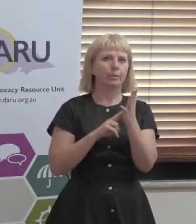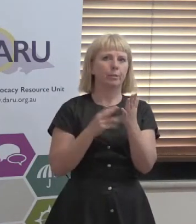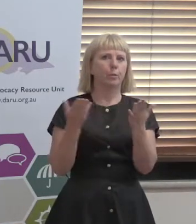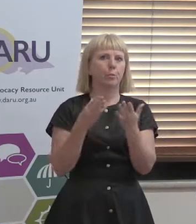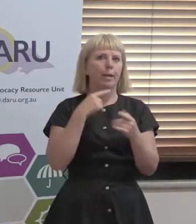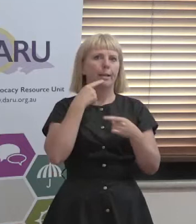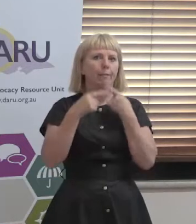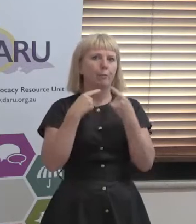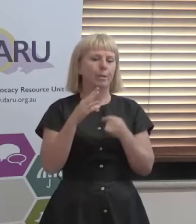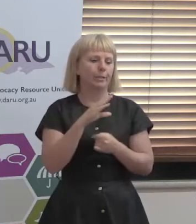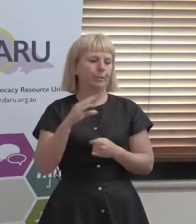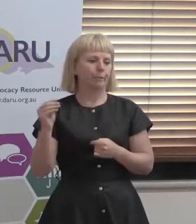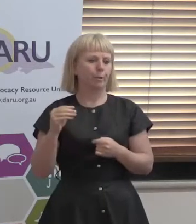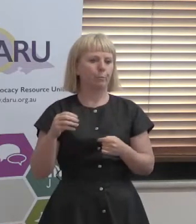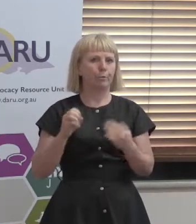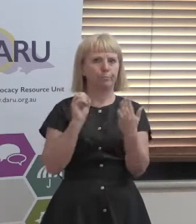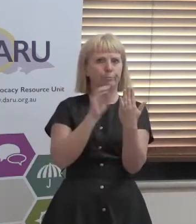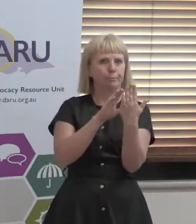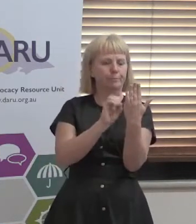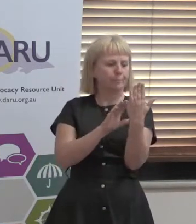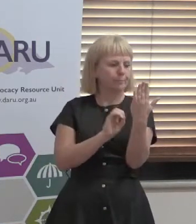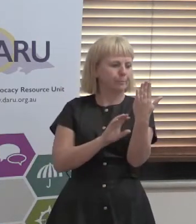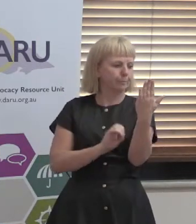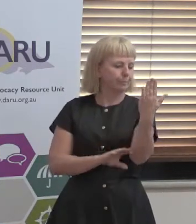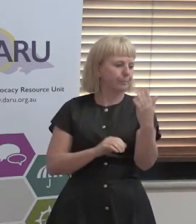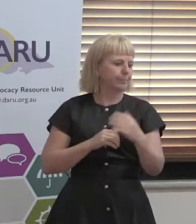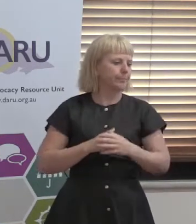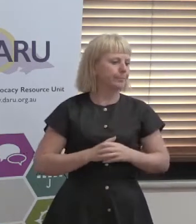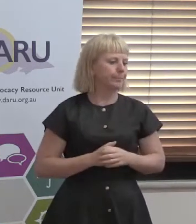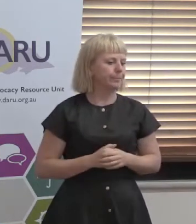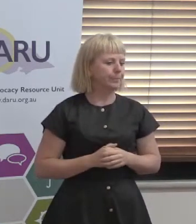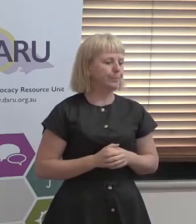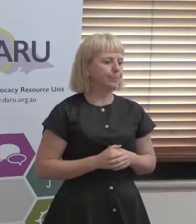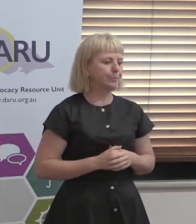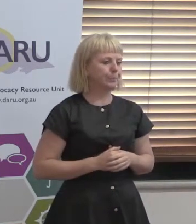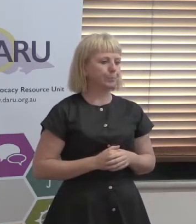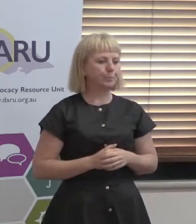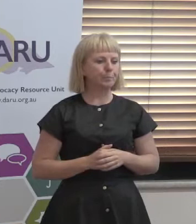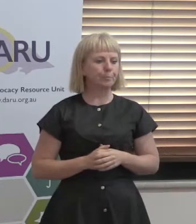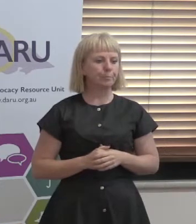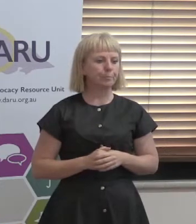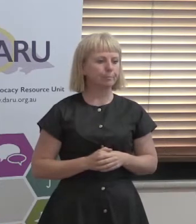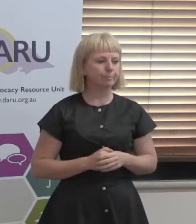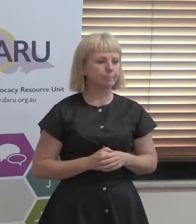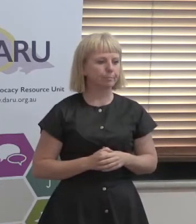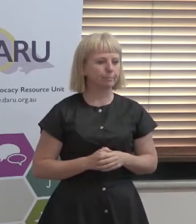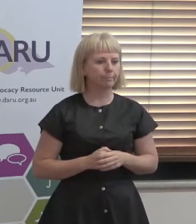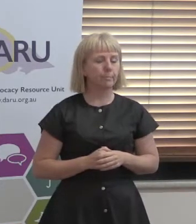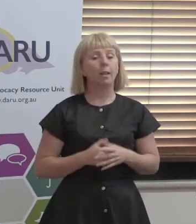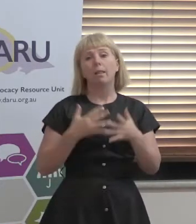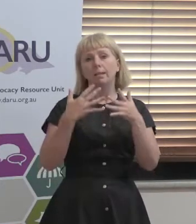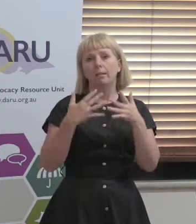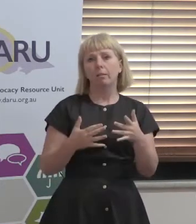undertaken over the recent history into this area of inclusive education. There's obviously a